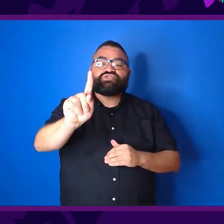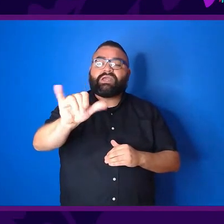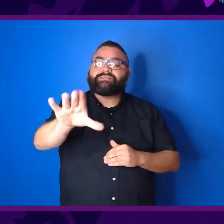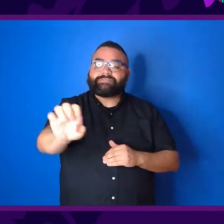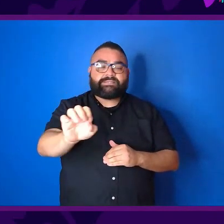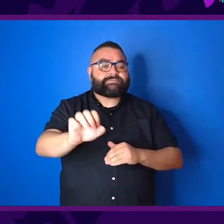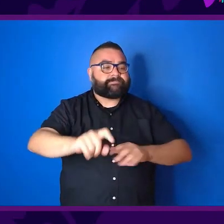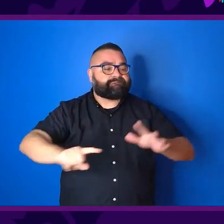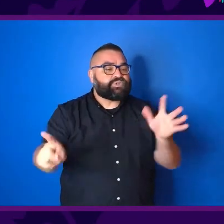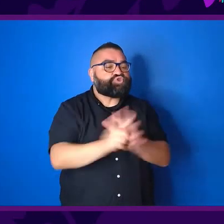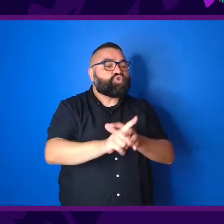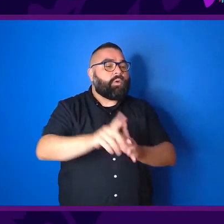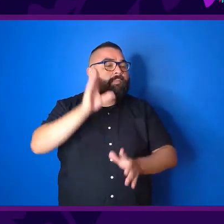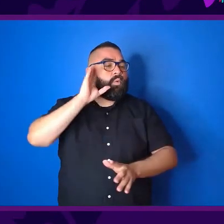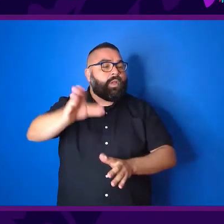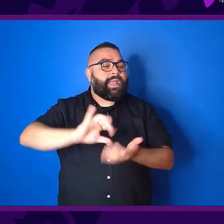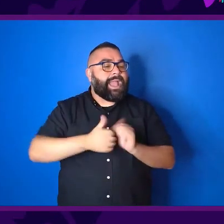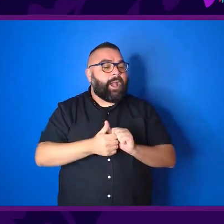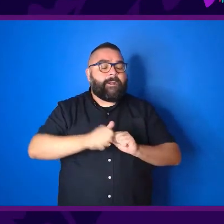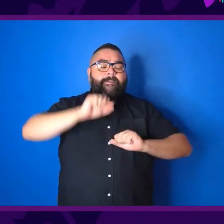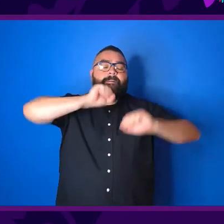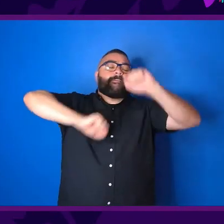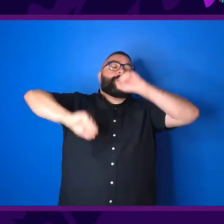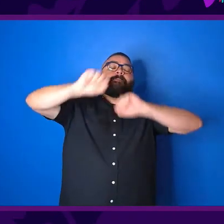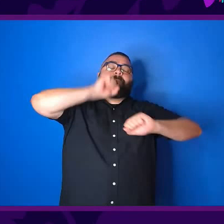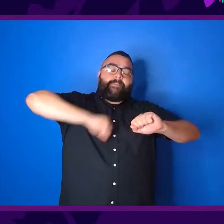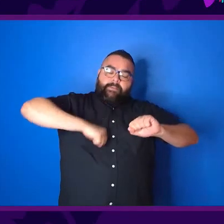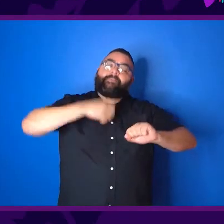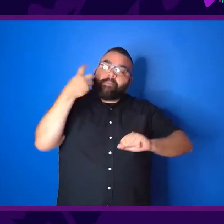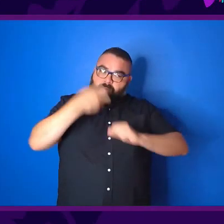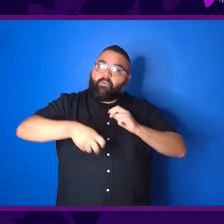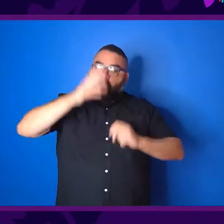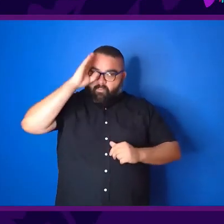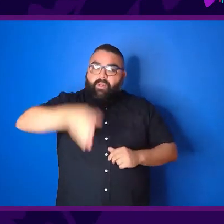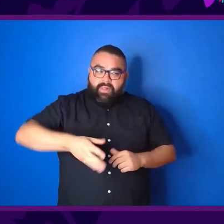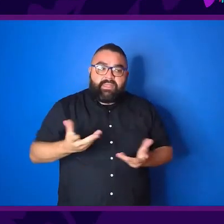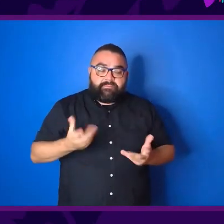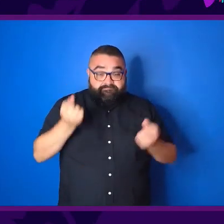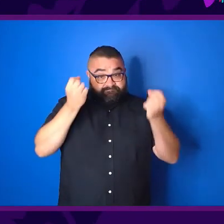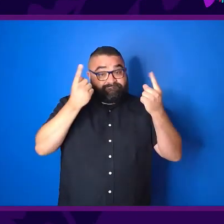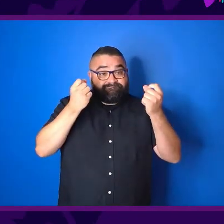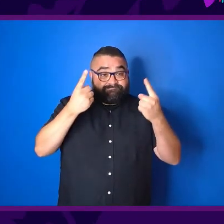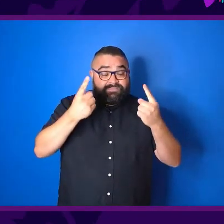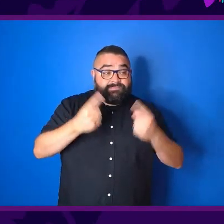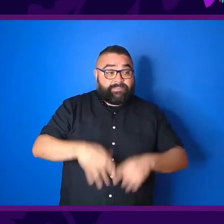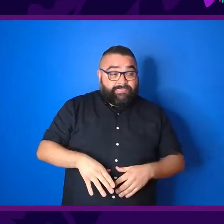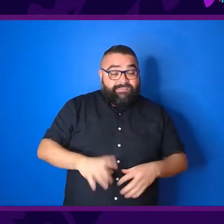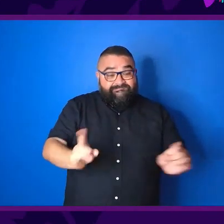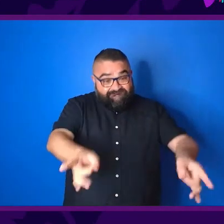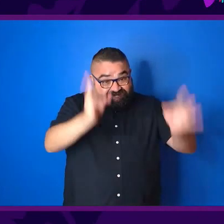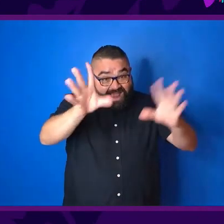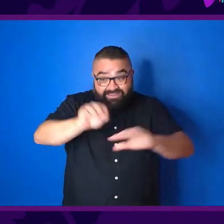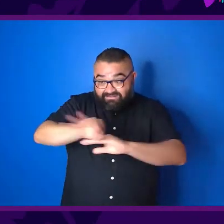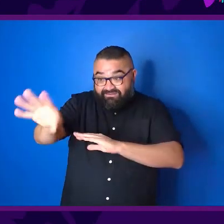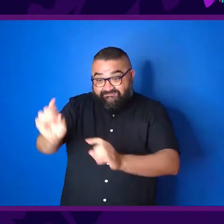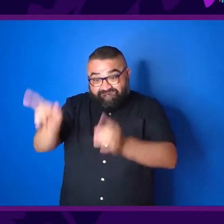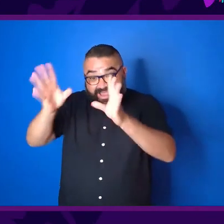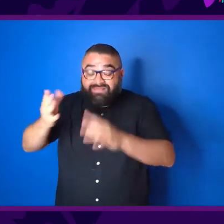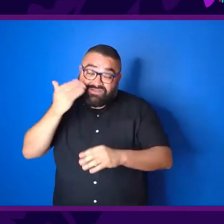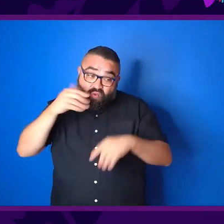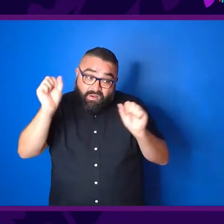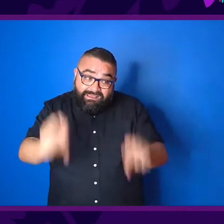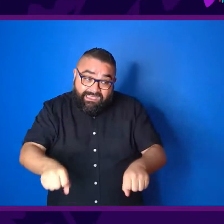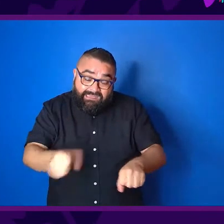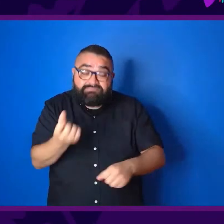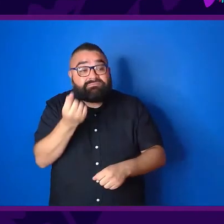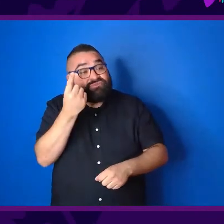possible. We know that violence begets violence. We know the teachings of Cesar. We know